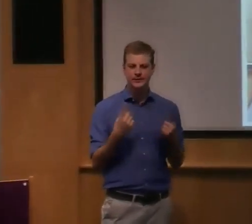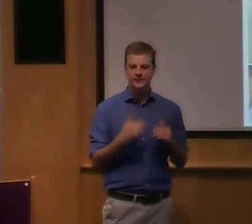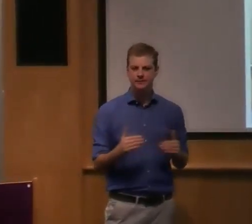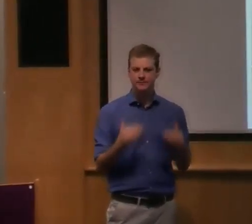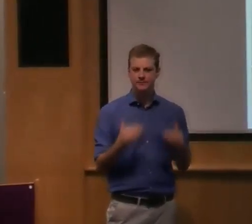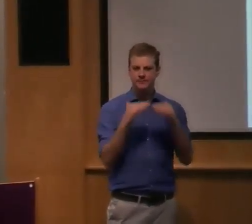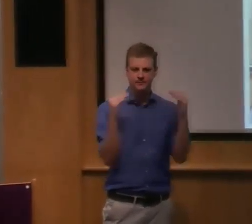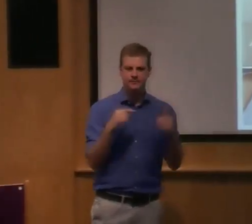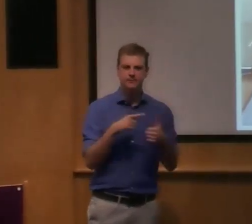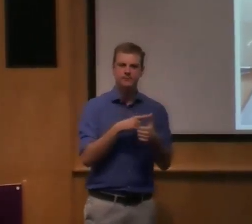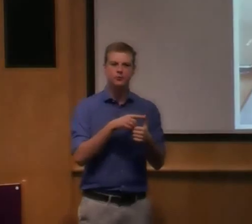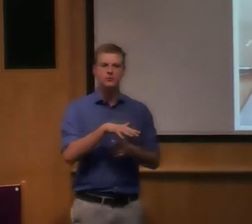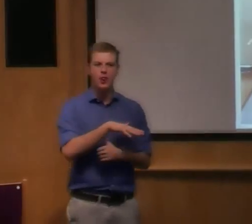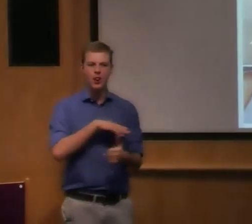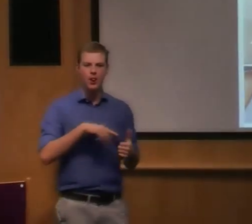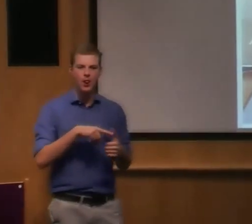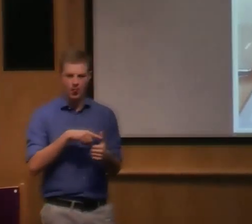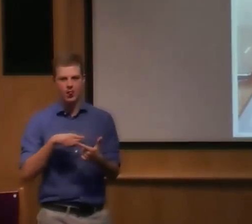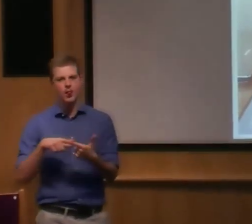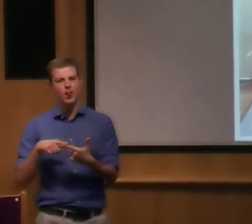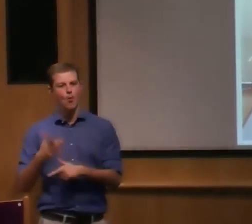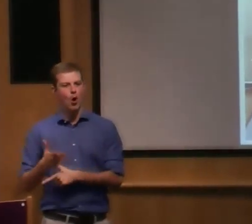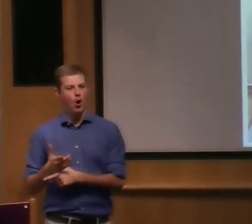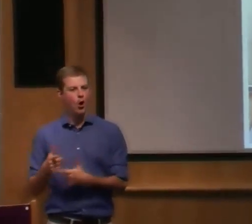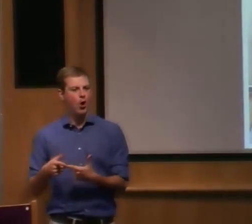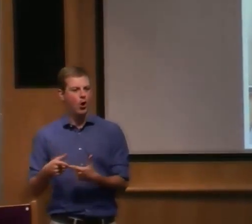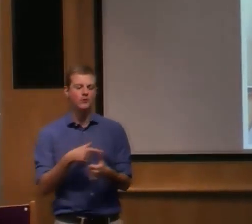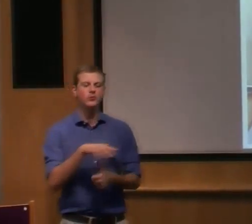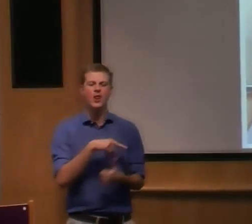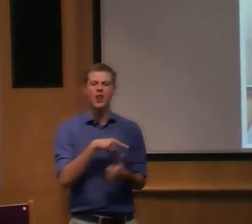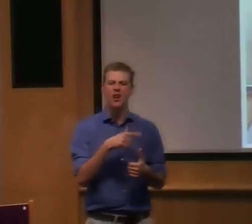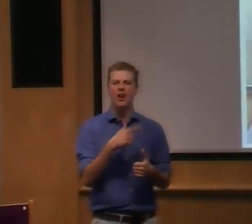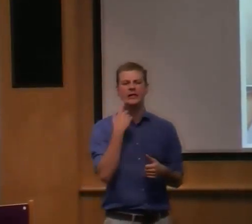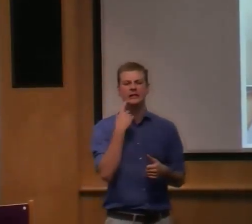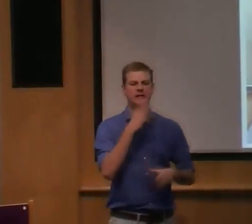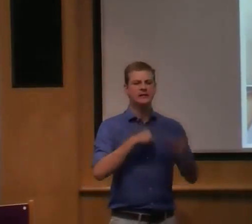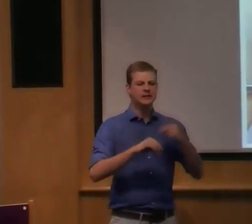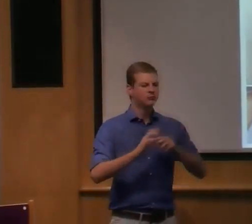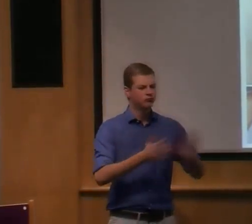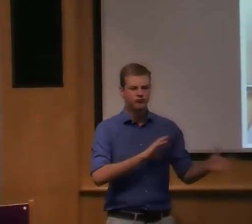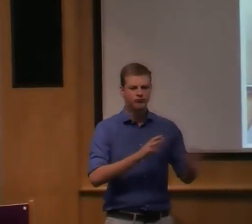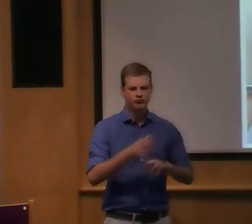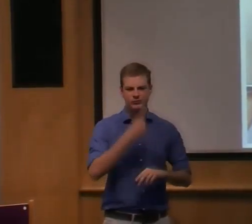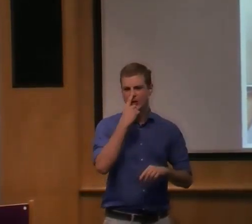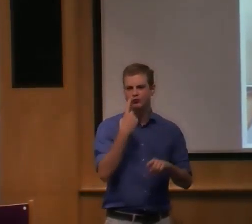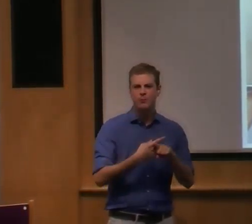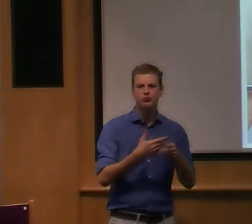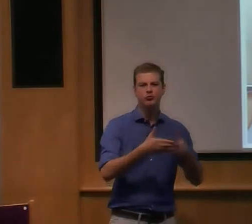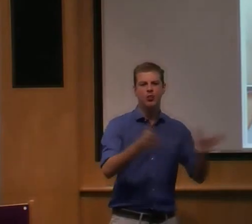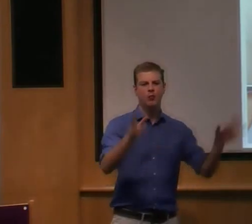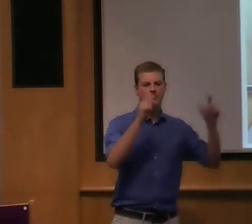See, in international sign, there are two different levels that are used. There's the social type of international sign, which is very easy. It's